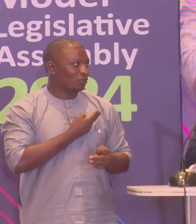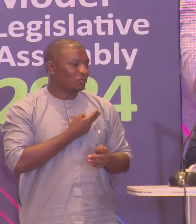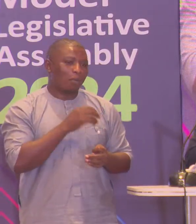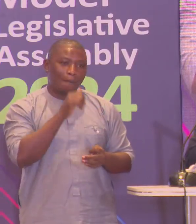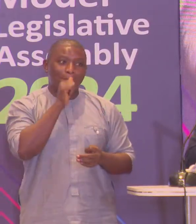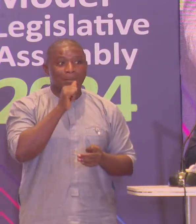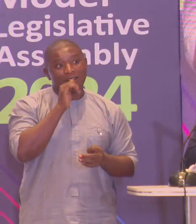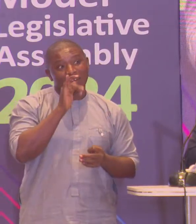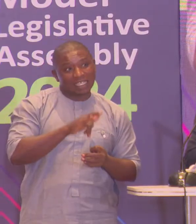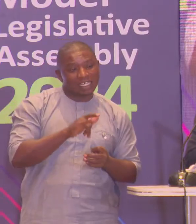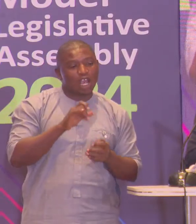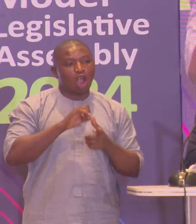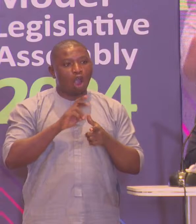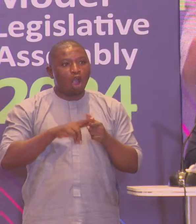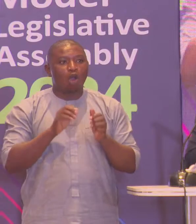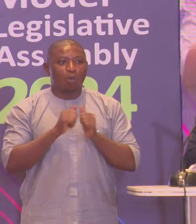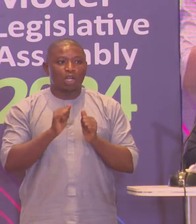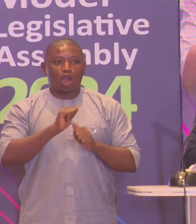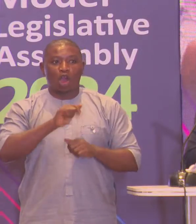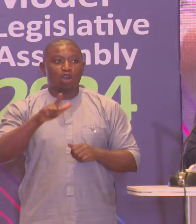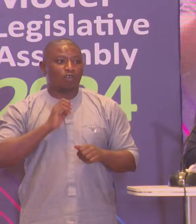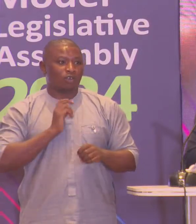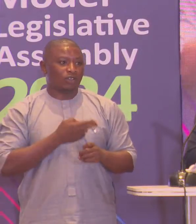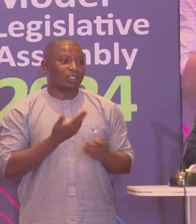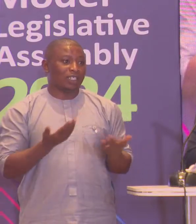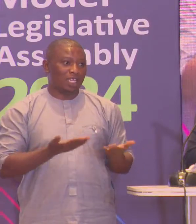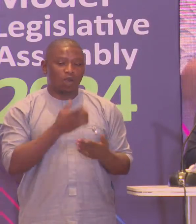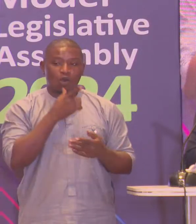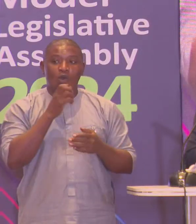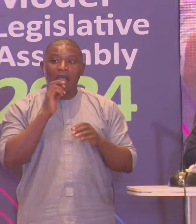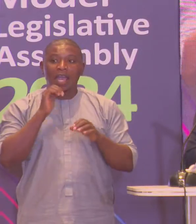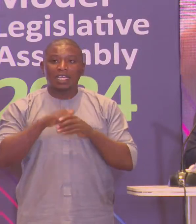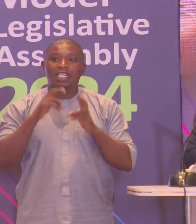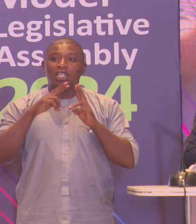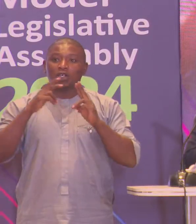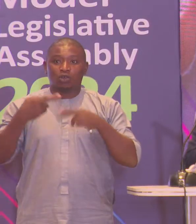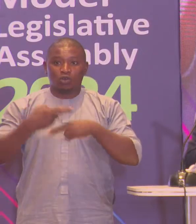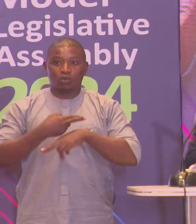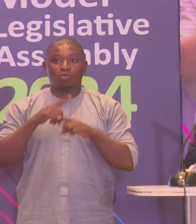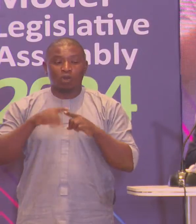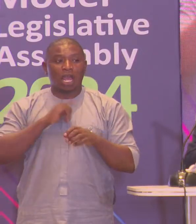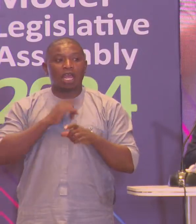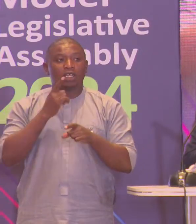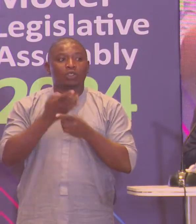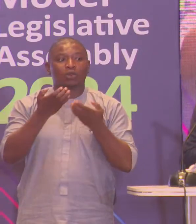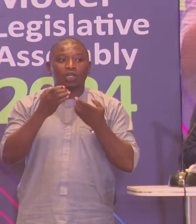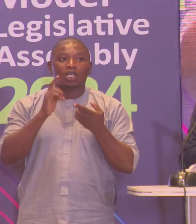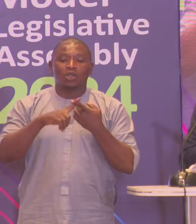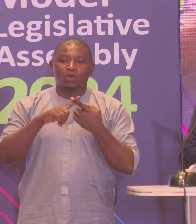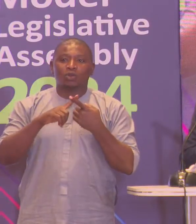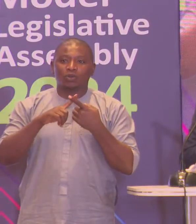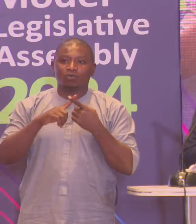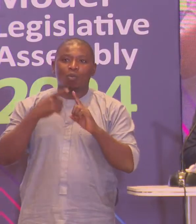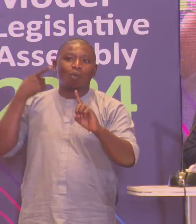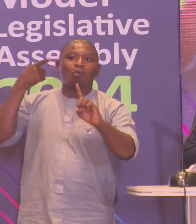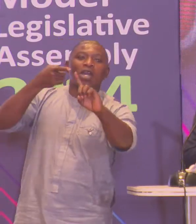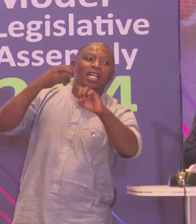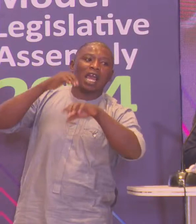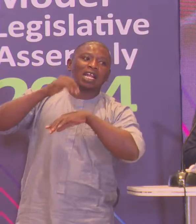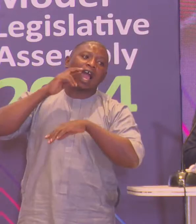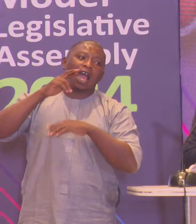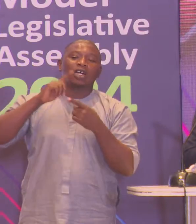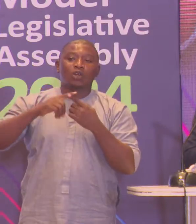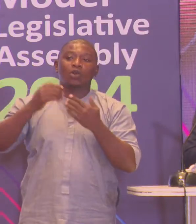privately, or with all of us here who are in the room. But I just wanted to single her out to thank her